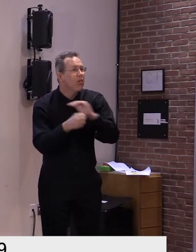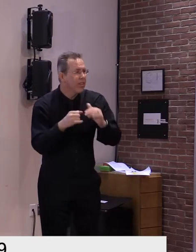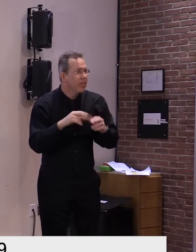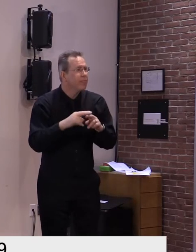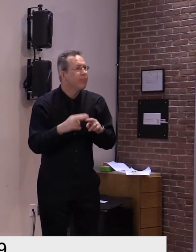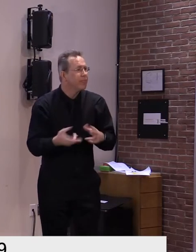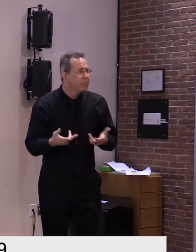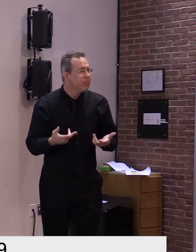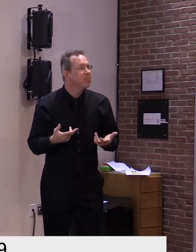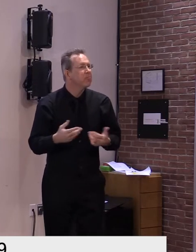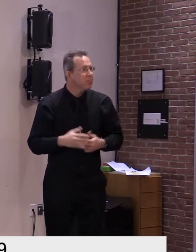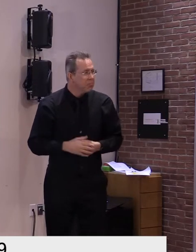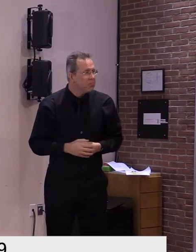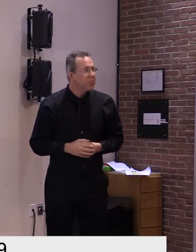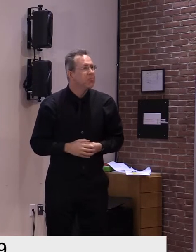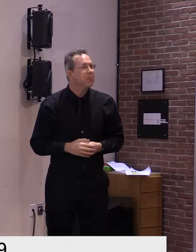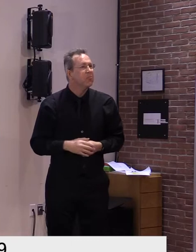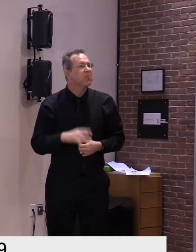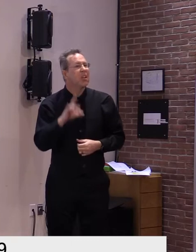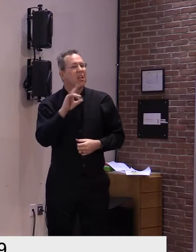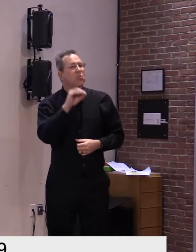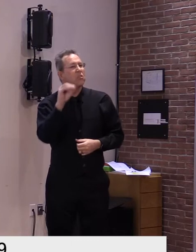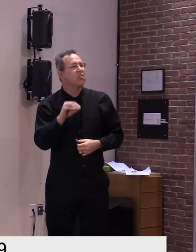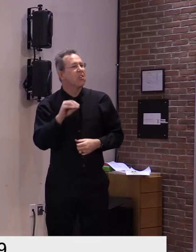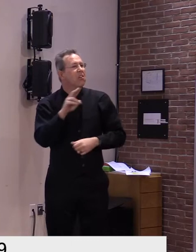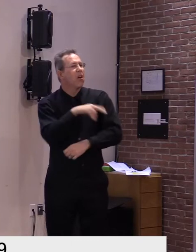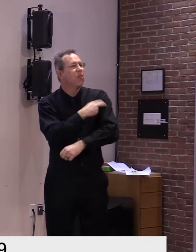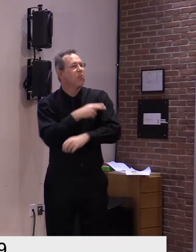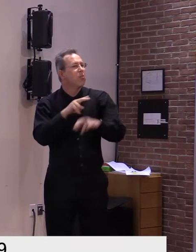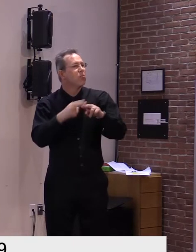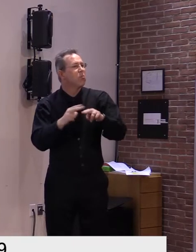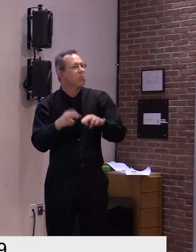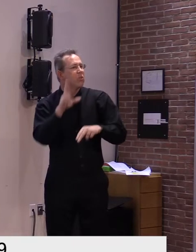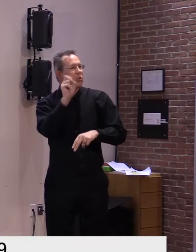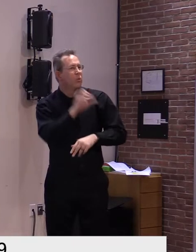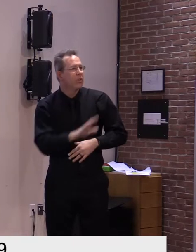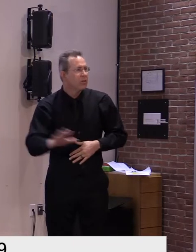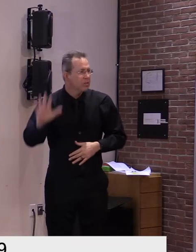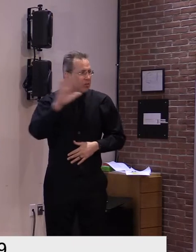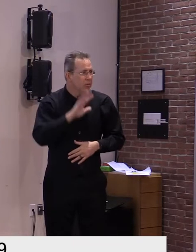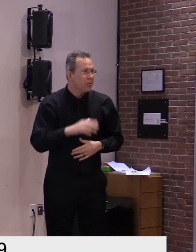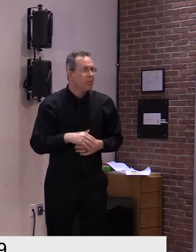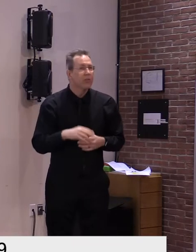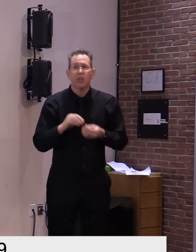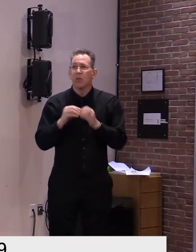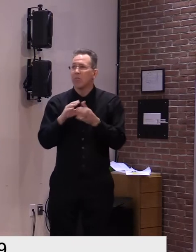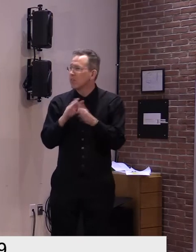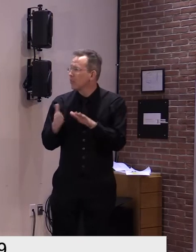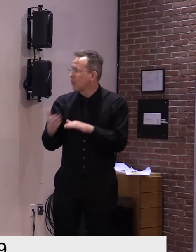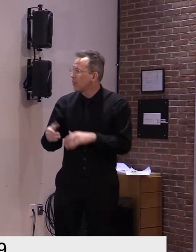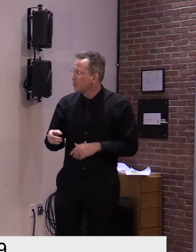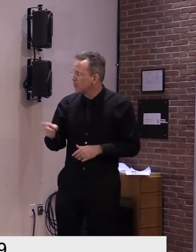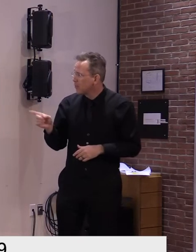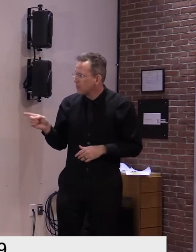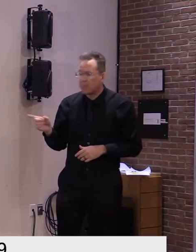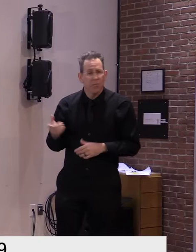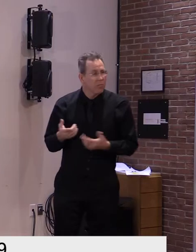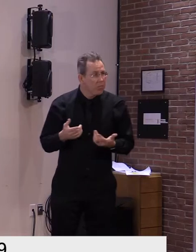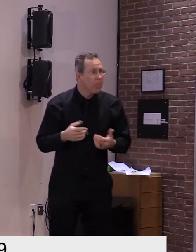down 8% over the past 10 days, while deaths have decreased over 21% during that same period of time,